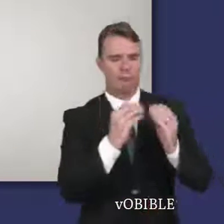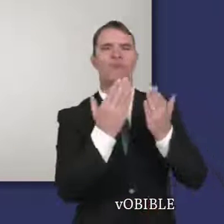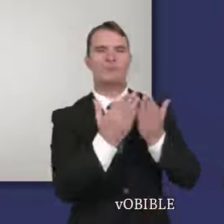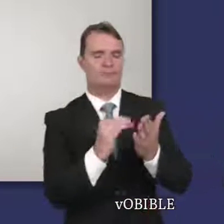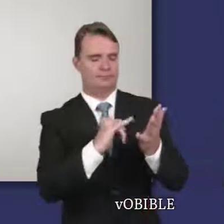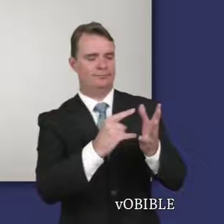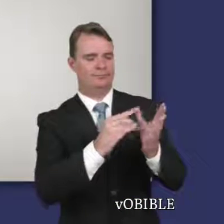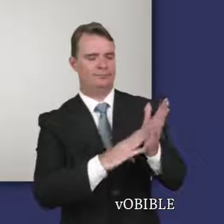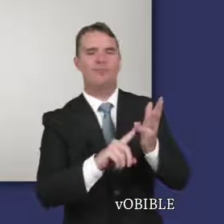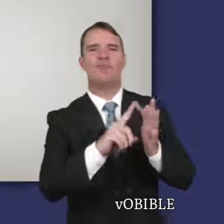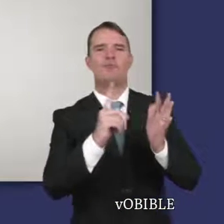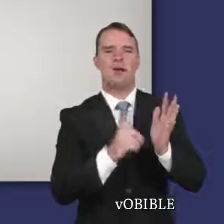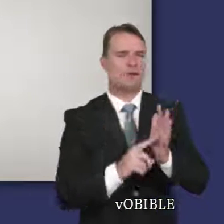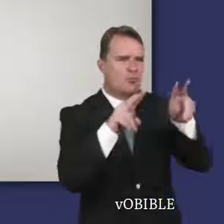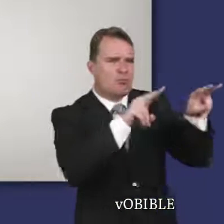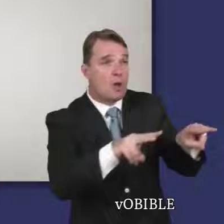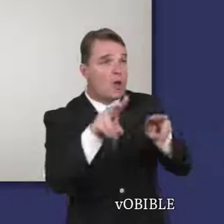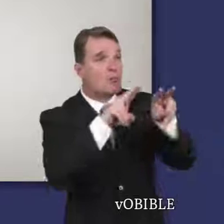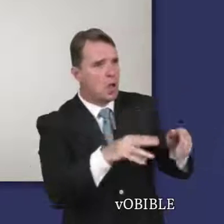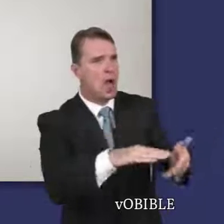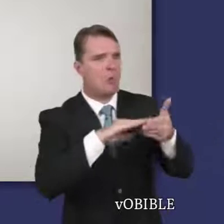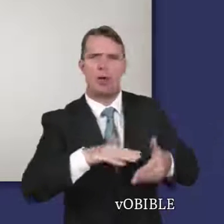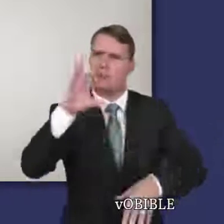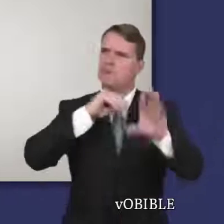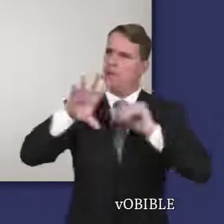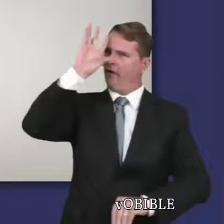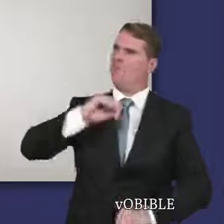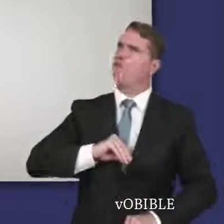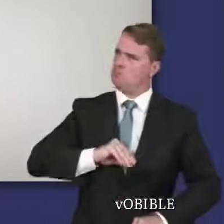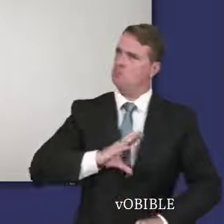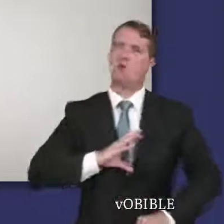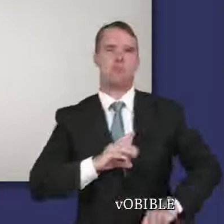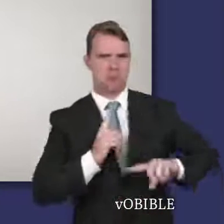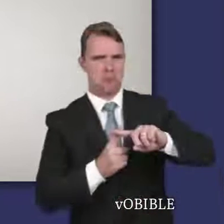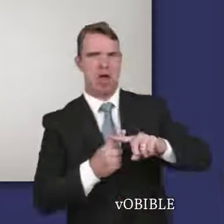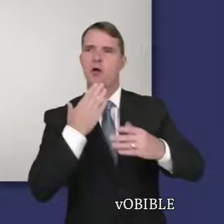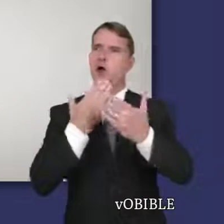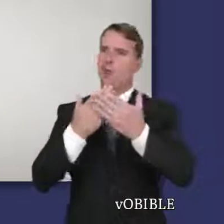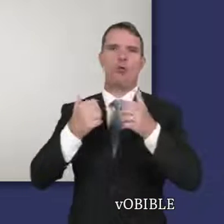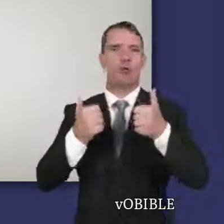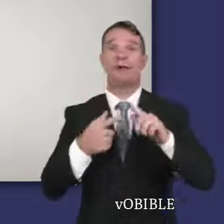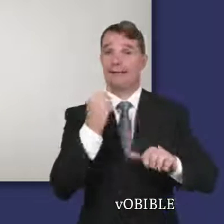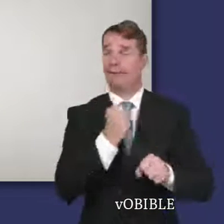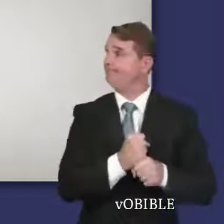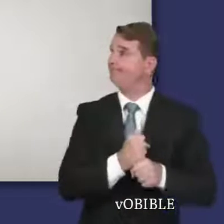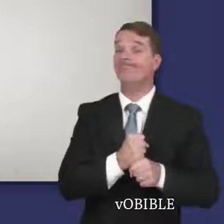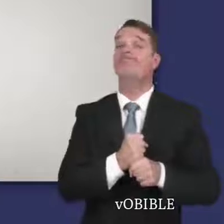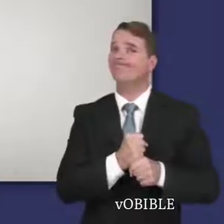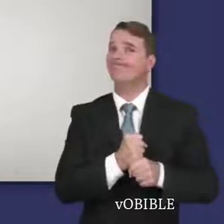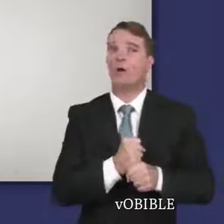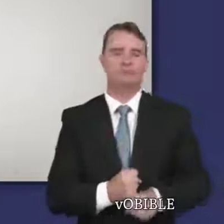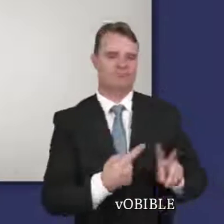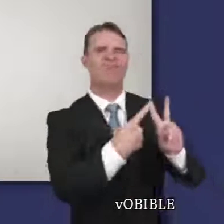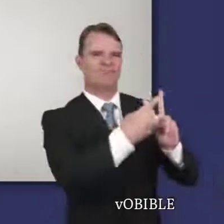Did you know? 1 Samuel has valuable lessons about faith and obedience. Eli